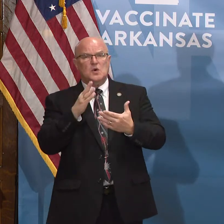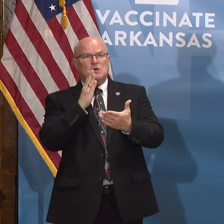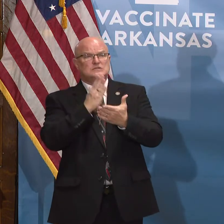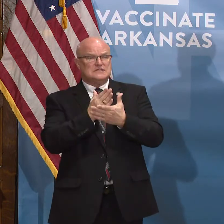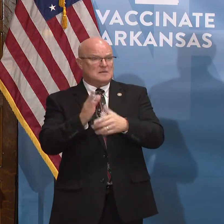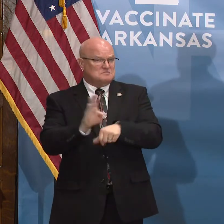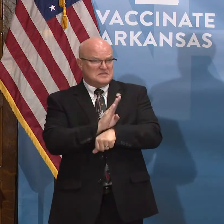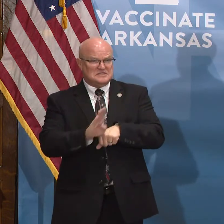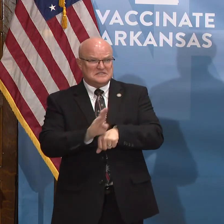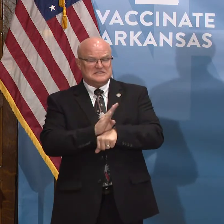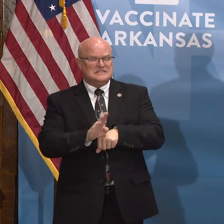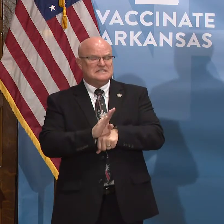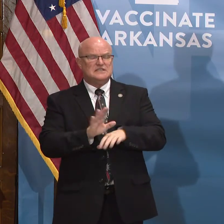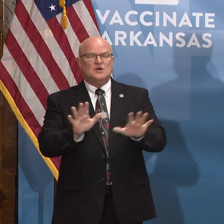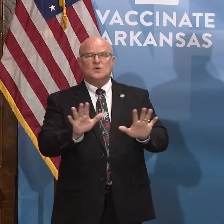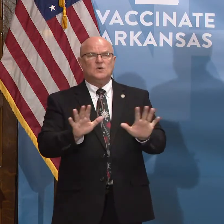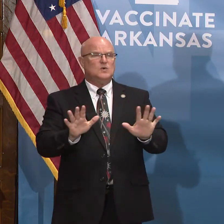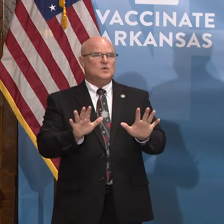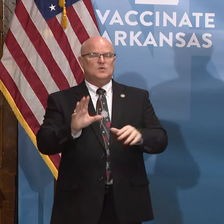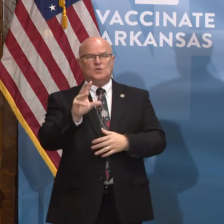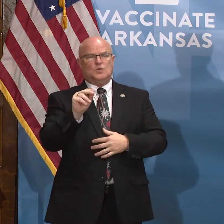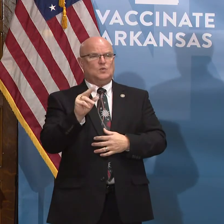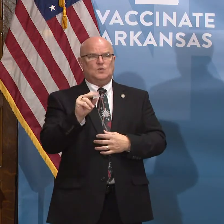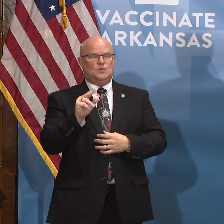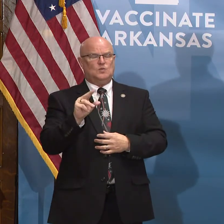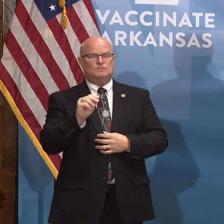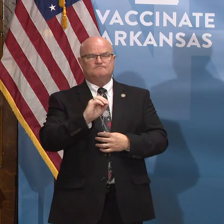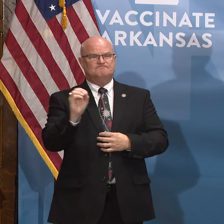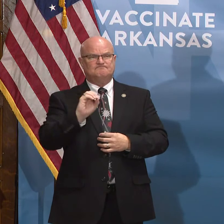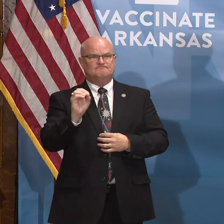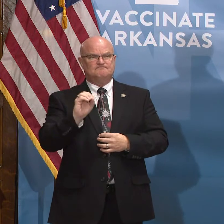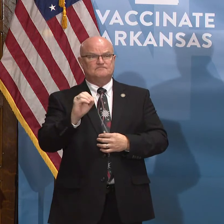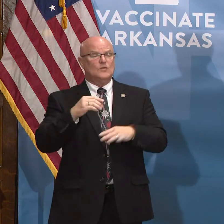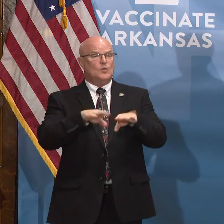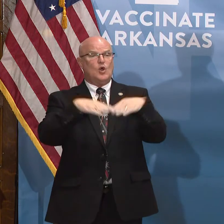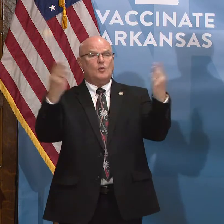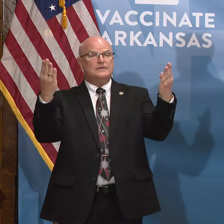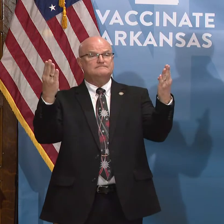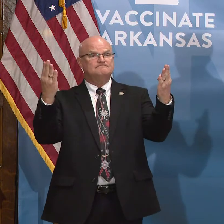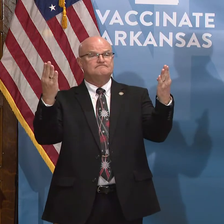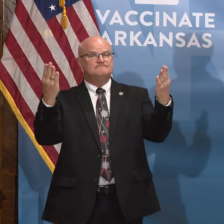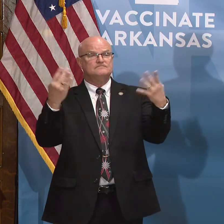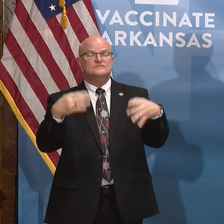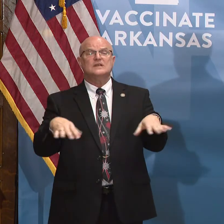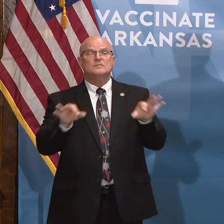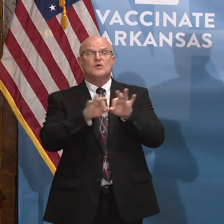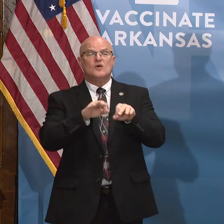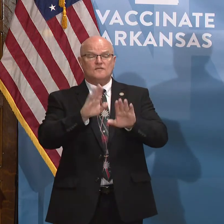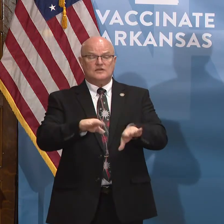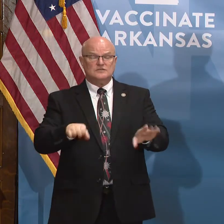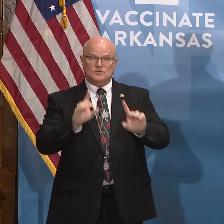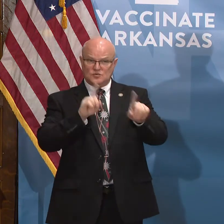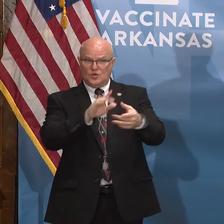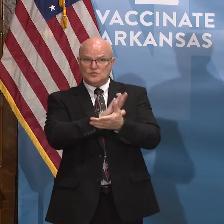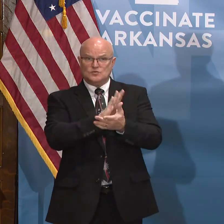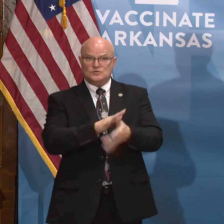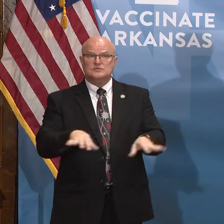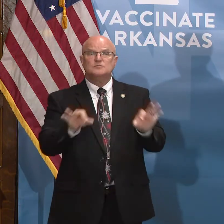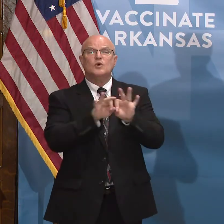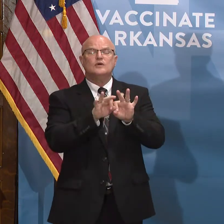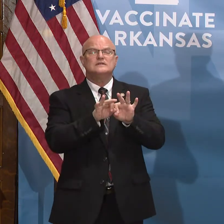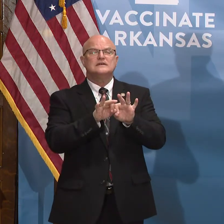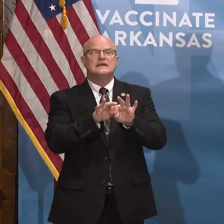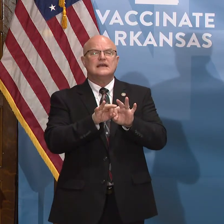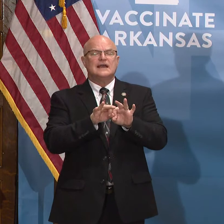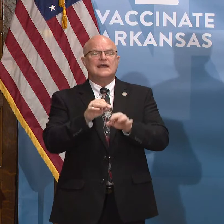stopping businesses, that's absolutely off the table. We're open. It's important for our children to go to school. It's